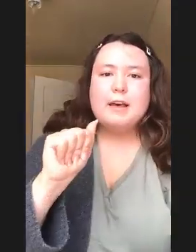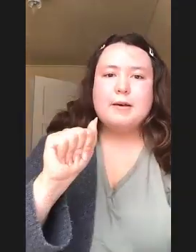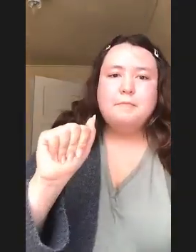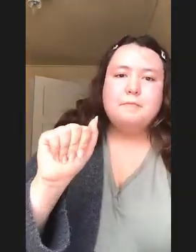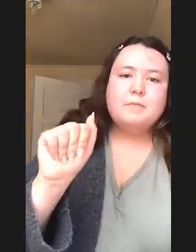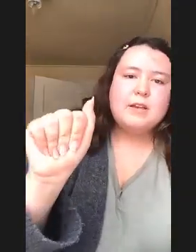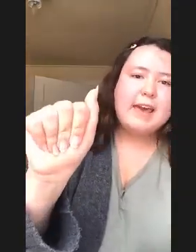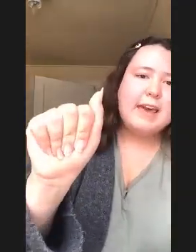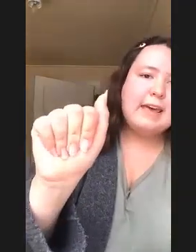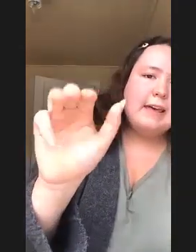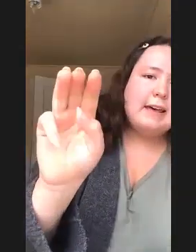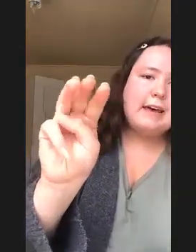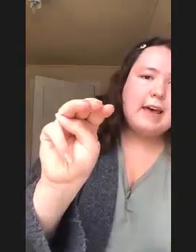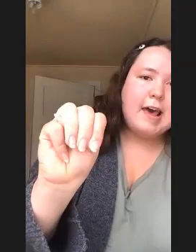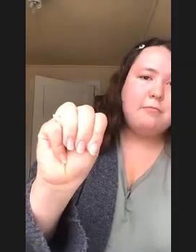M A M,